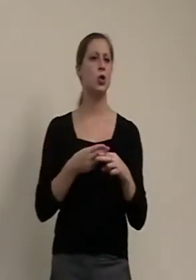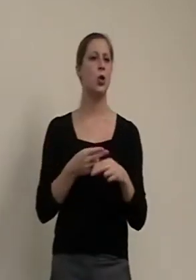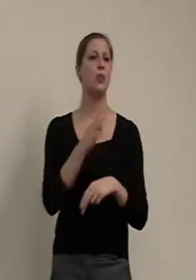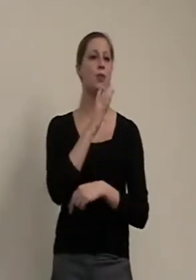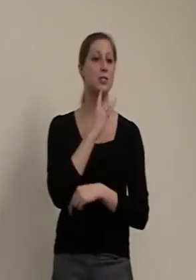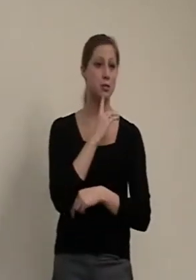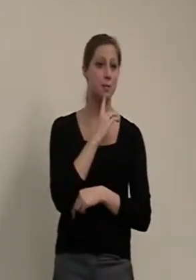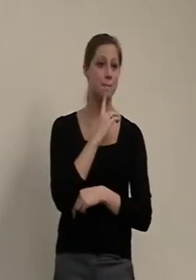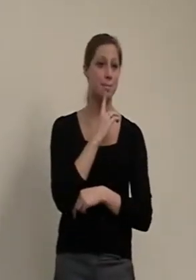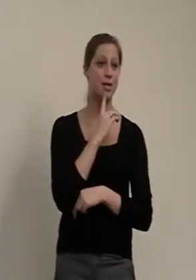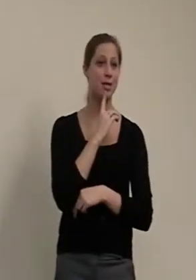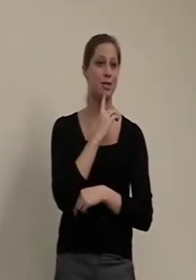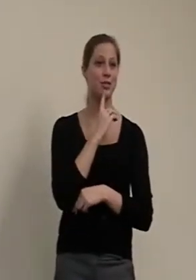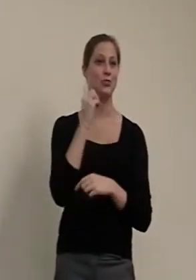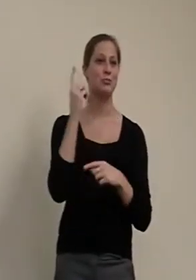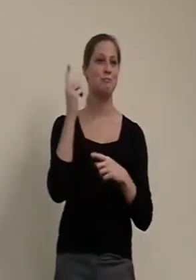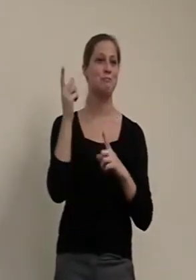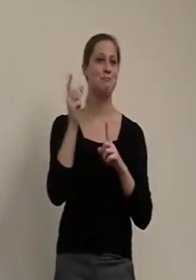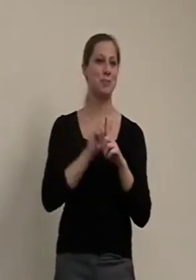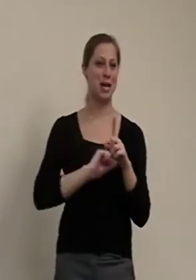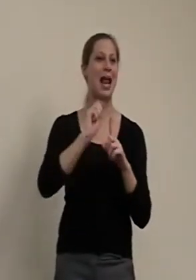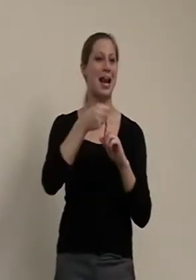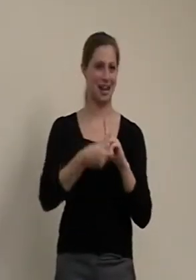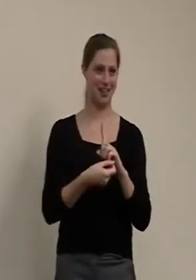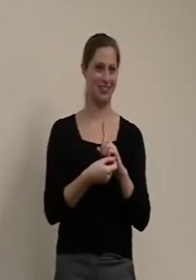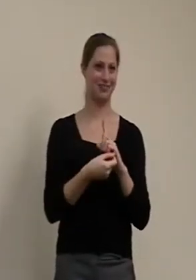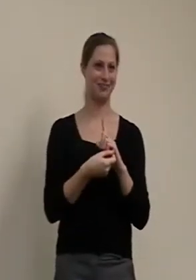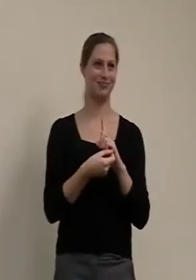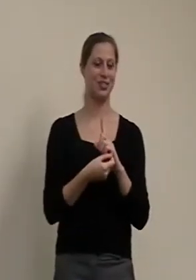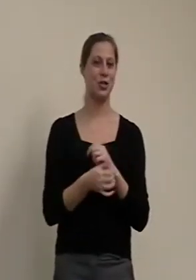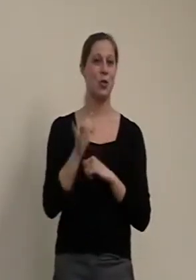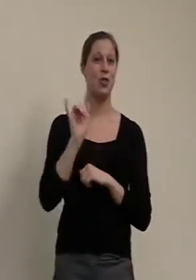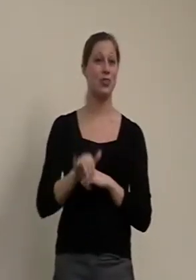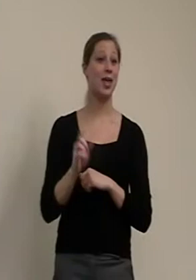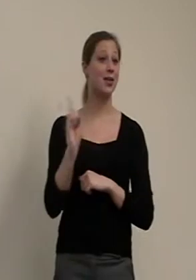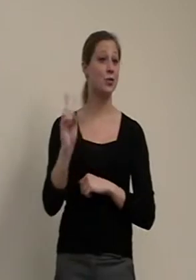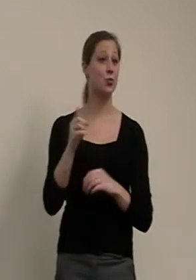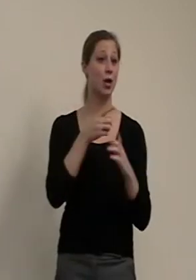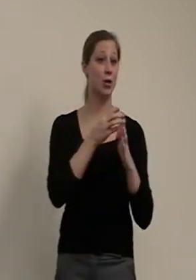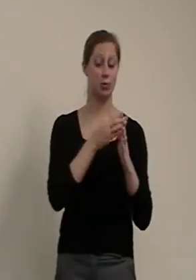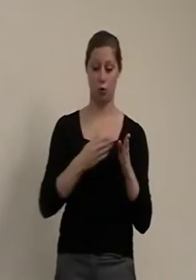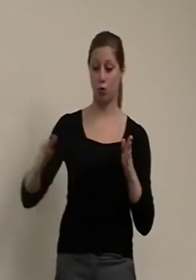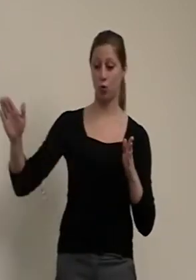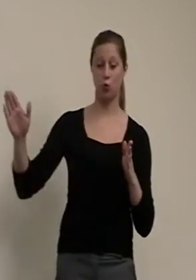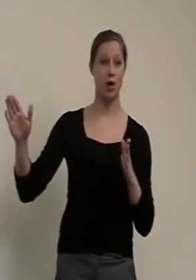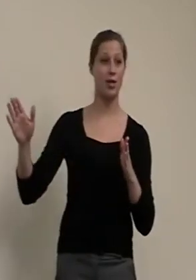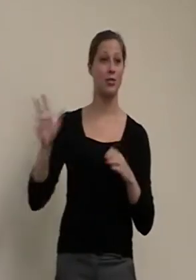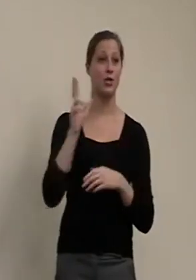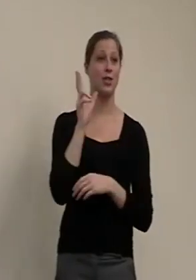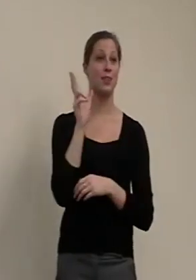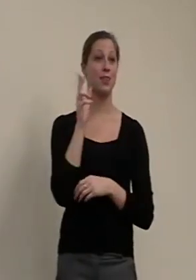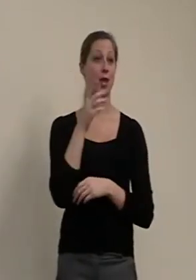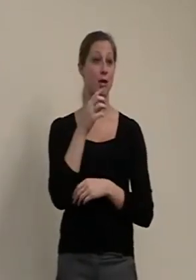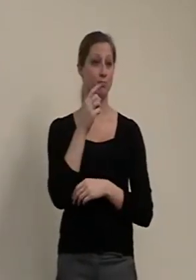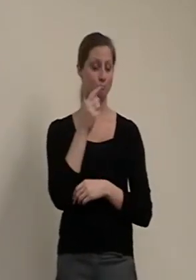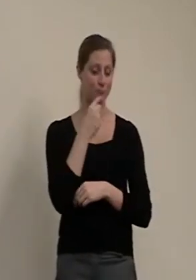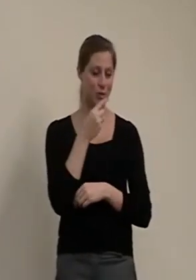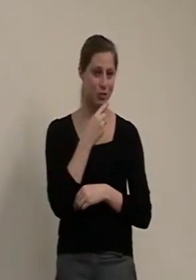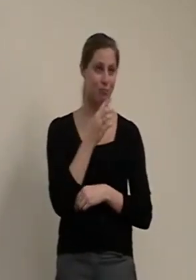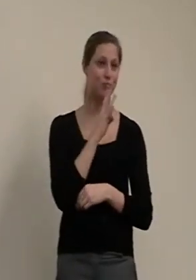like a banana, but it also is the range of where most of the speech sounds fall within that range. Not all of them are